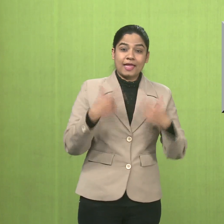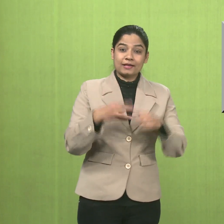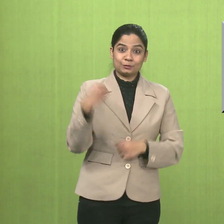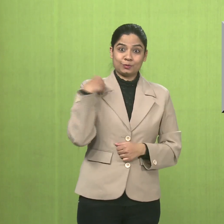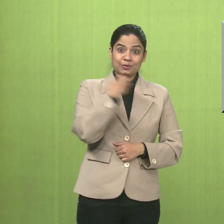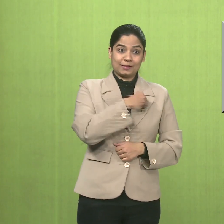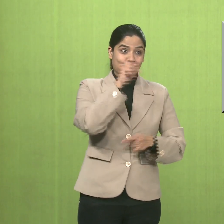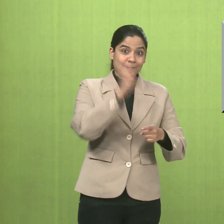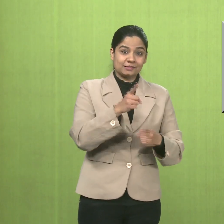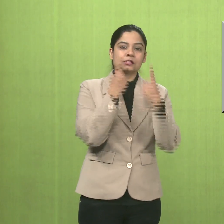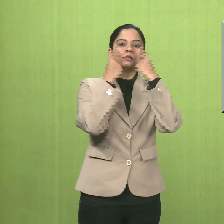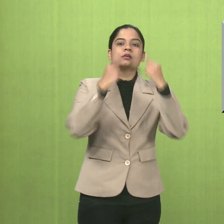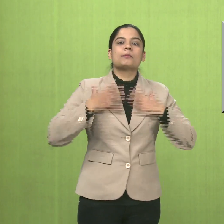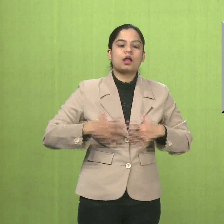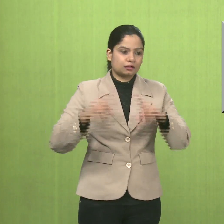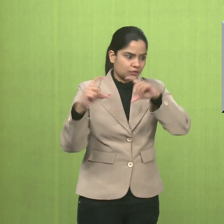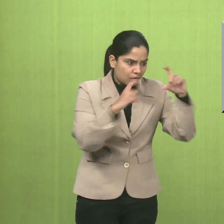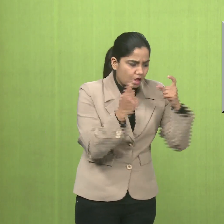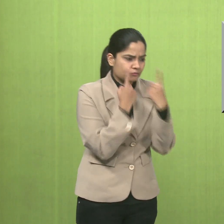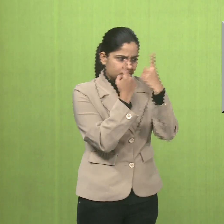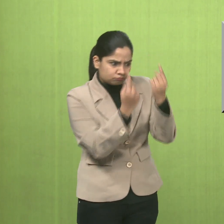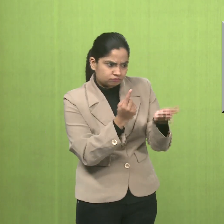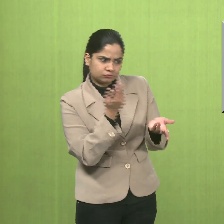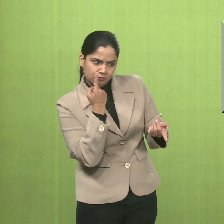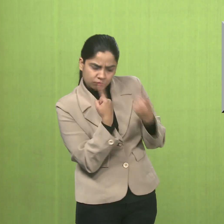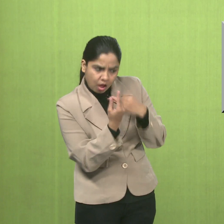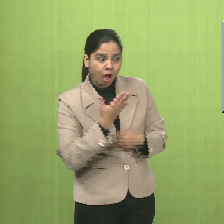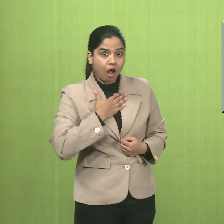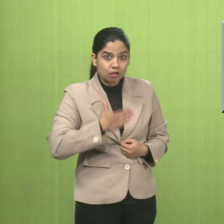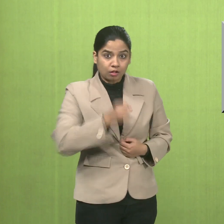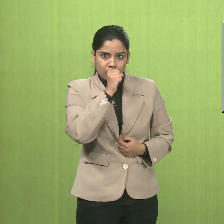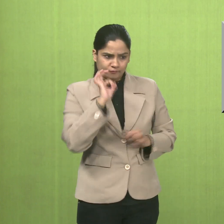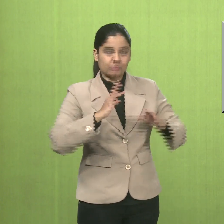to provide medical facilities and arrange health checkups, etc. for children.